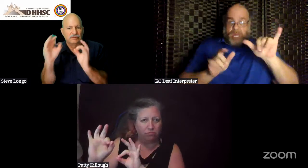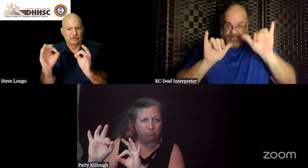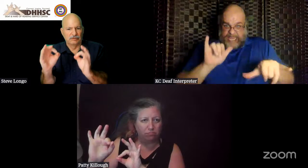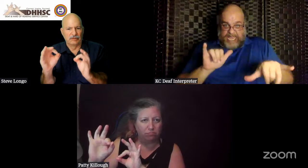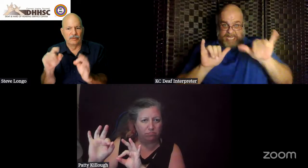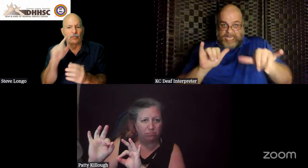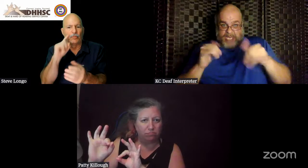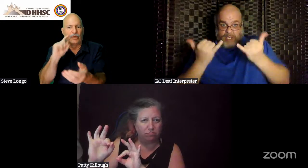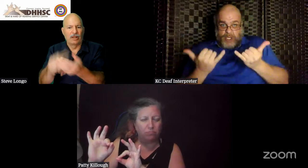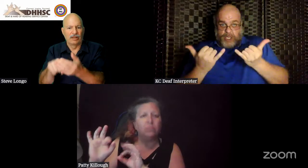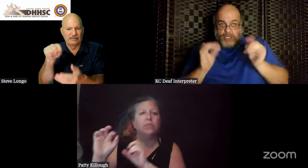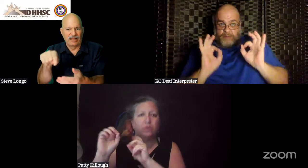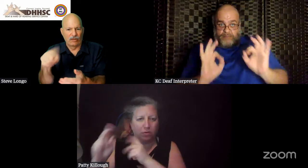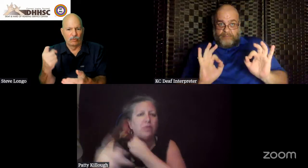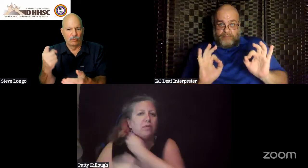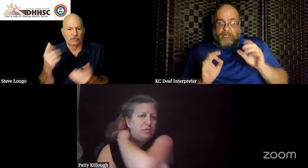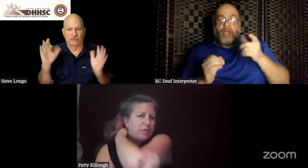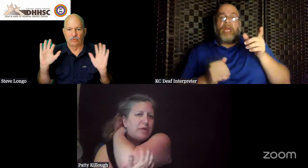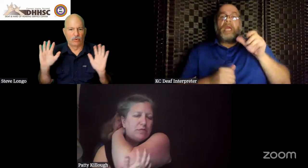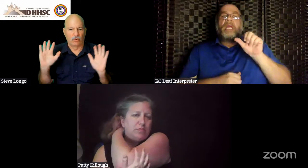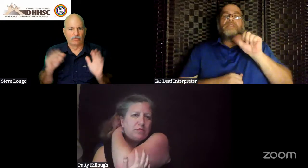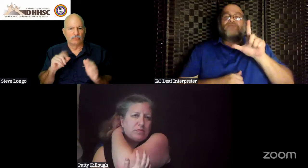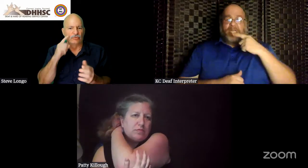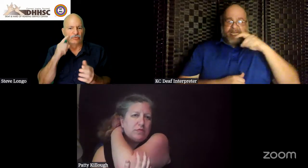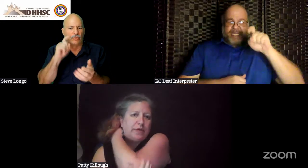So we've had some discussion